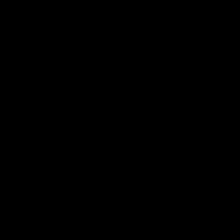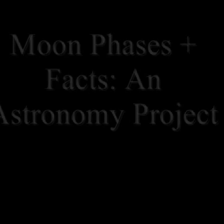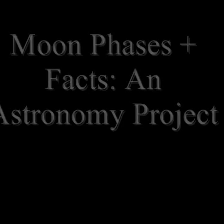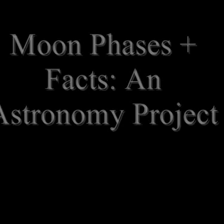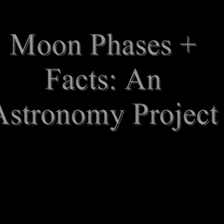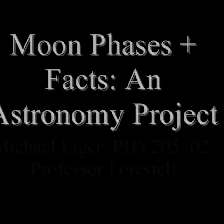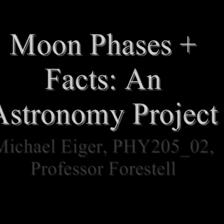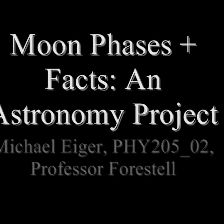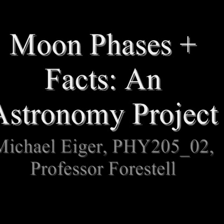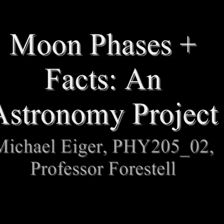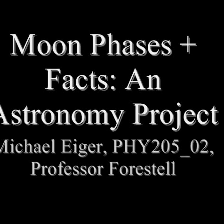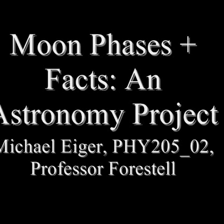Thank you.